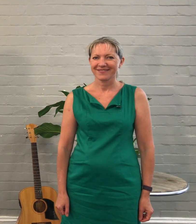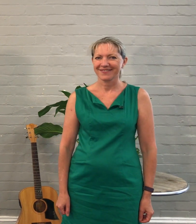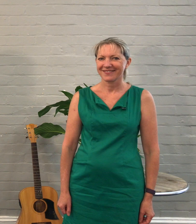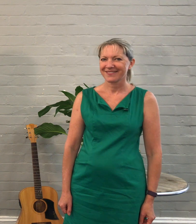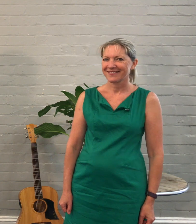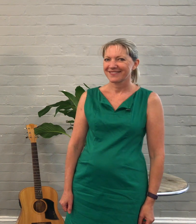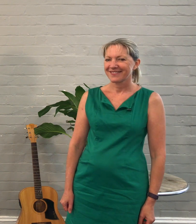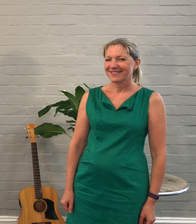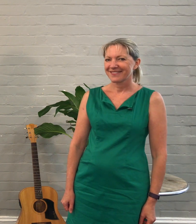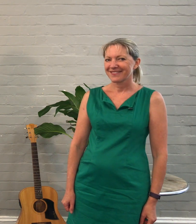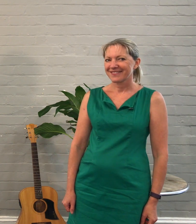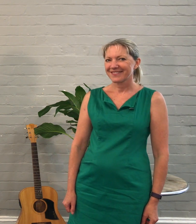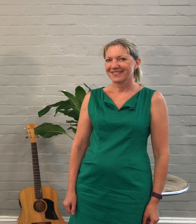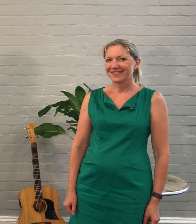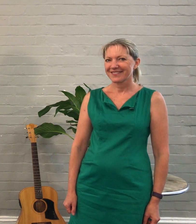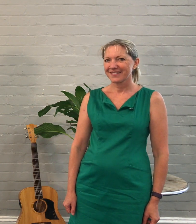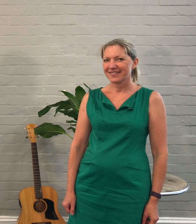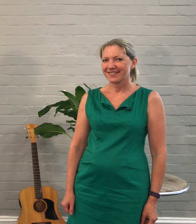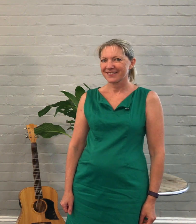Subway. Enjoy.